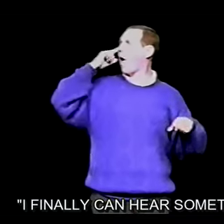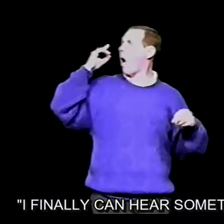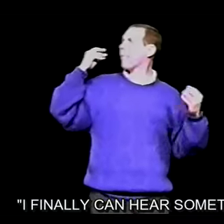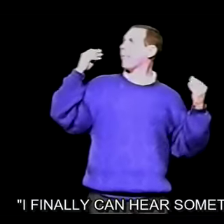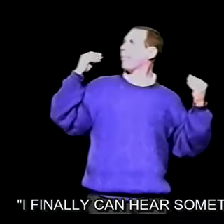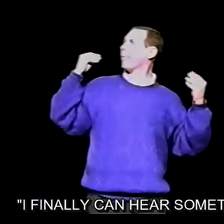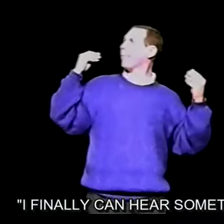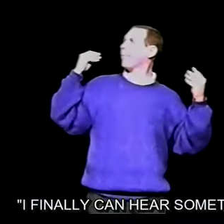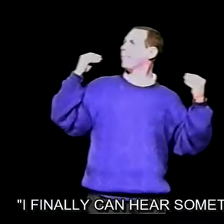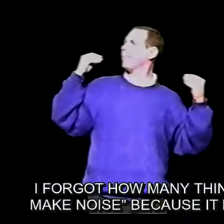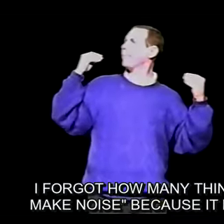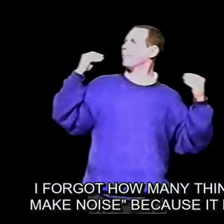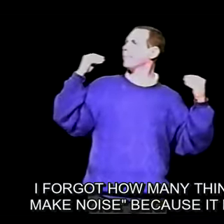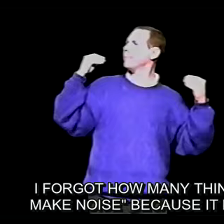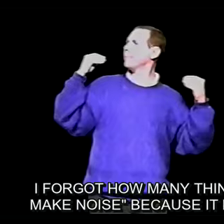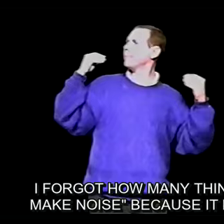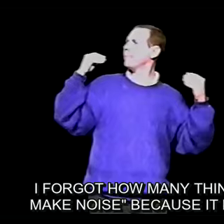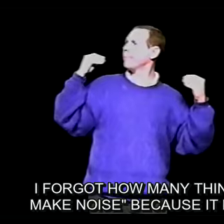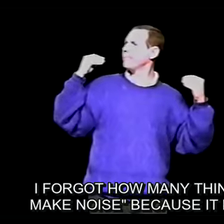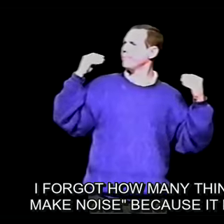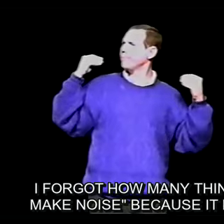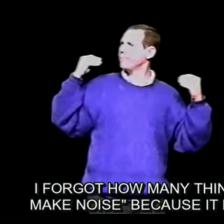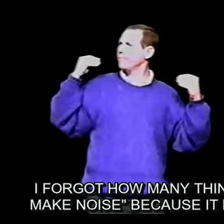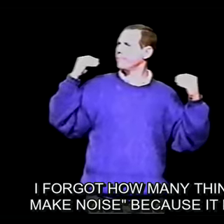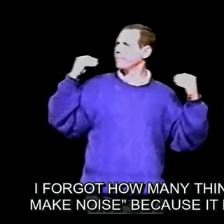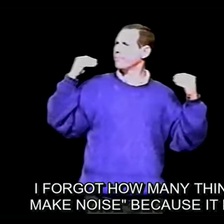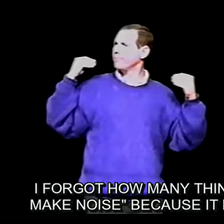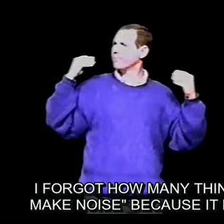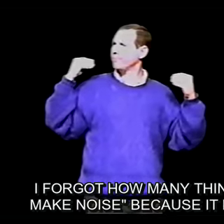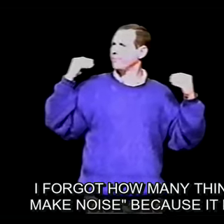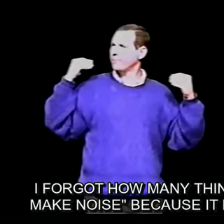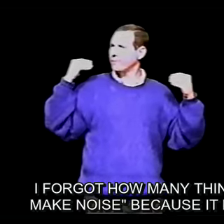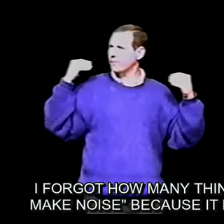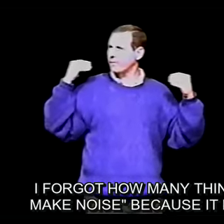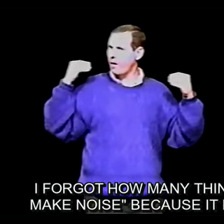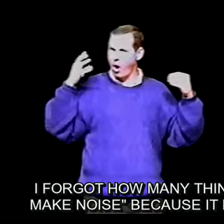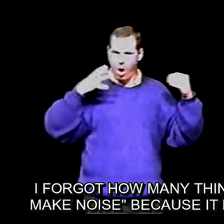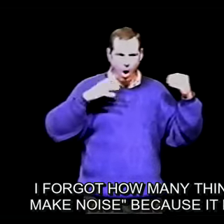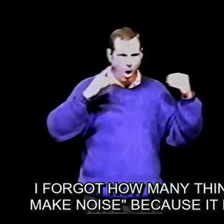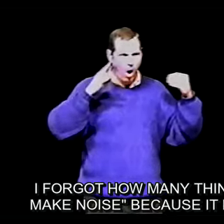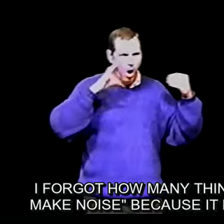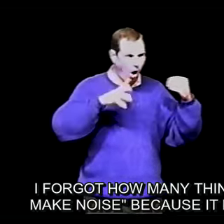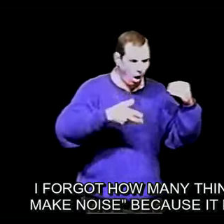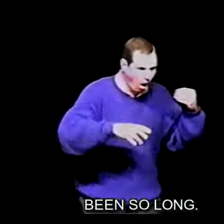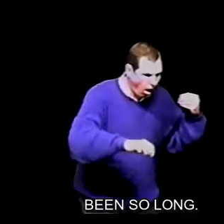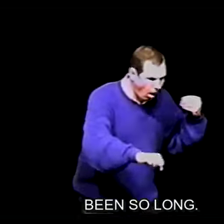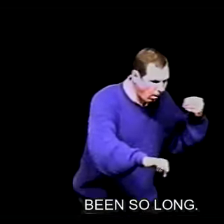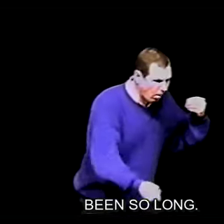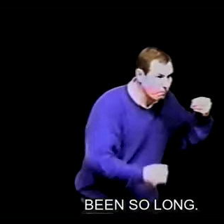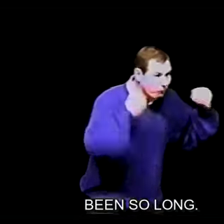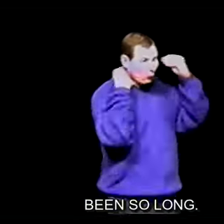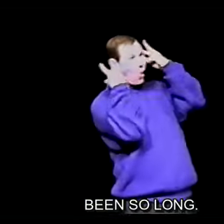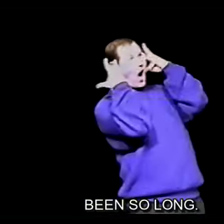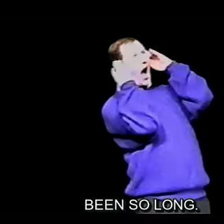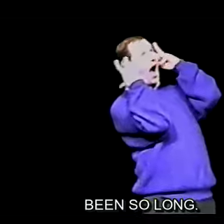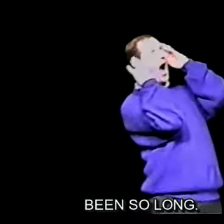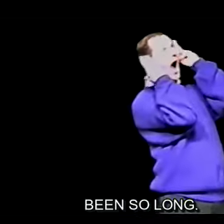many things make noise because it had been so long. She tried doing